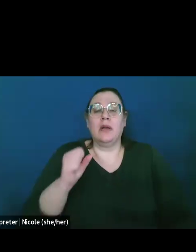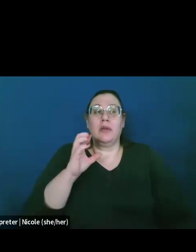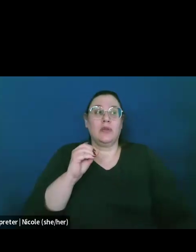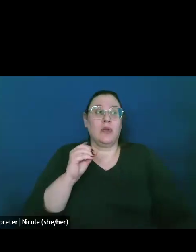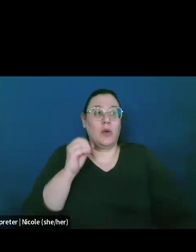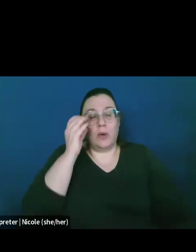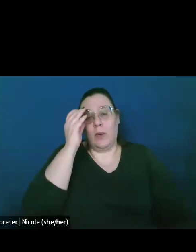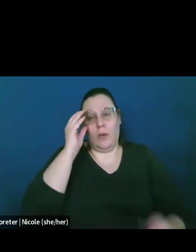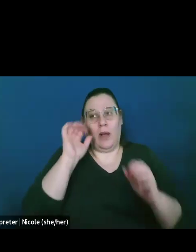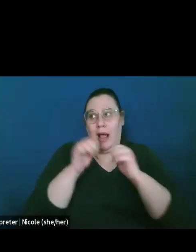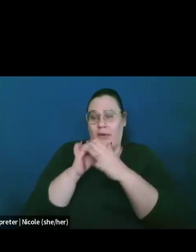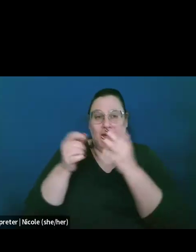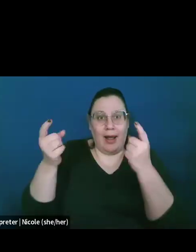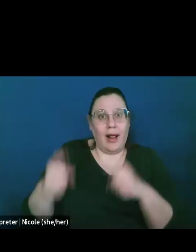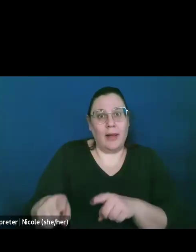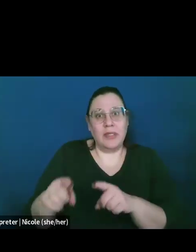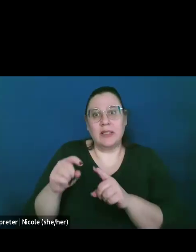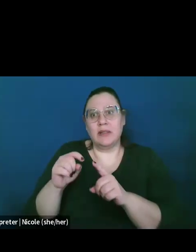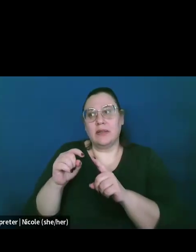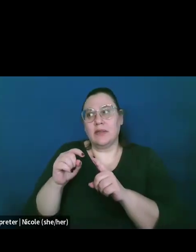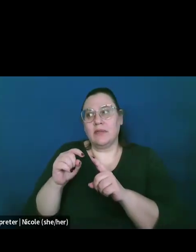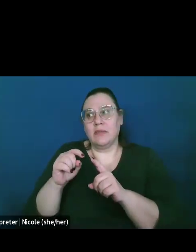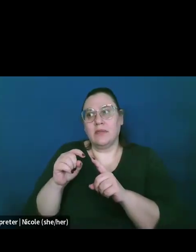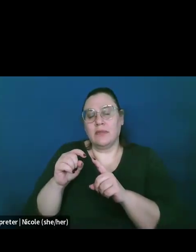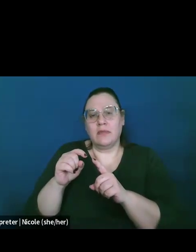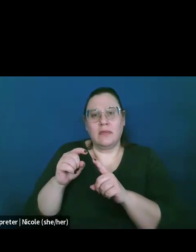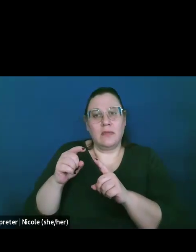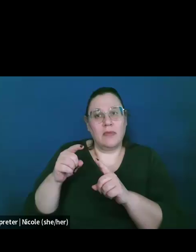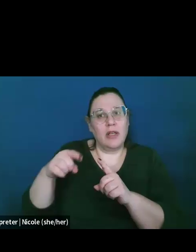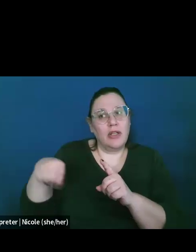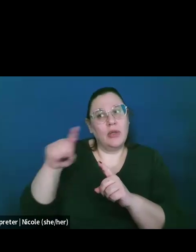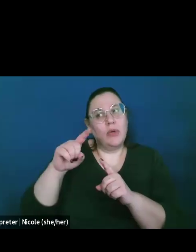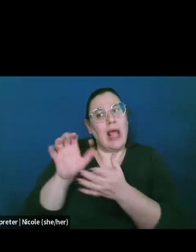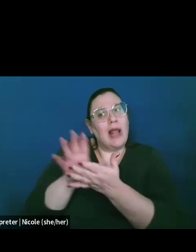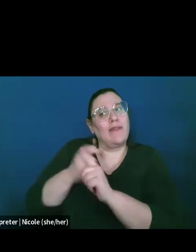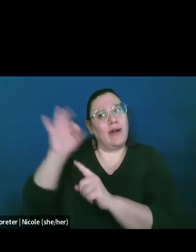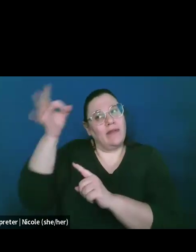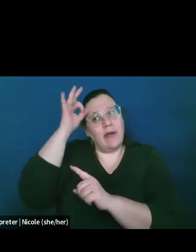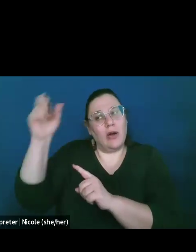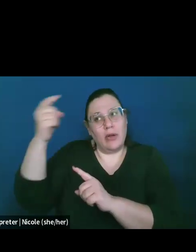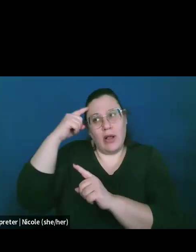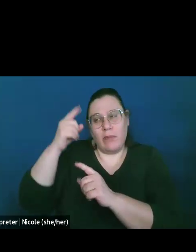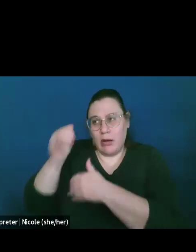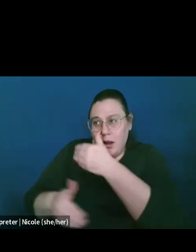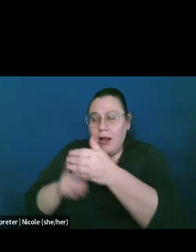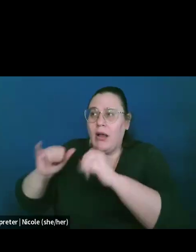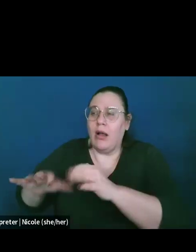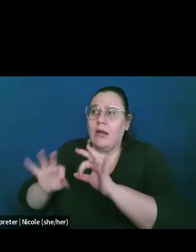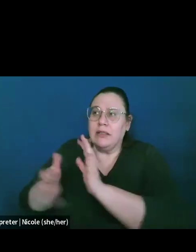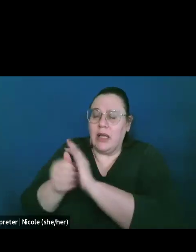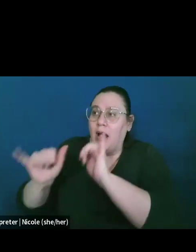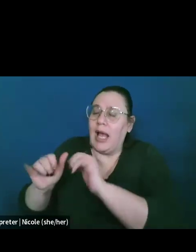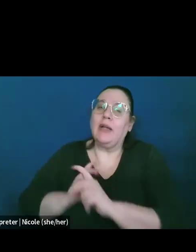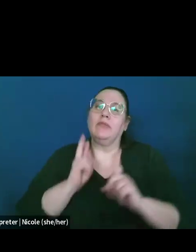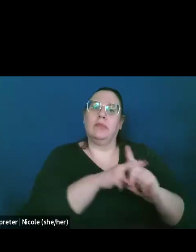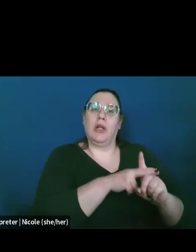how that takes place, that's something that you can take from federal government into your business, because you will have limited resources, especially